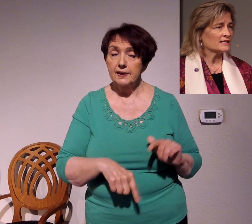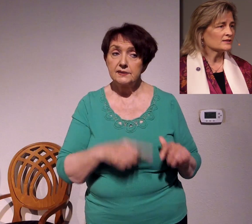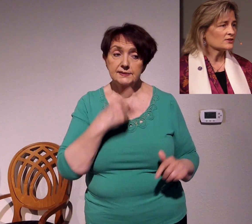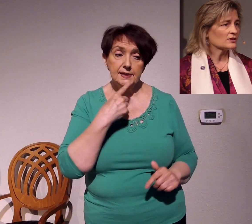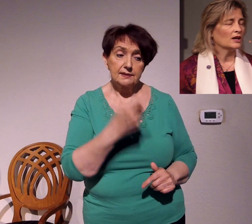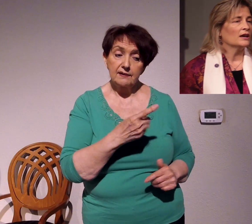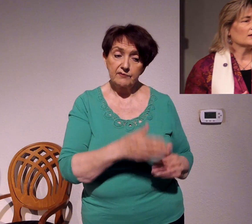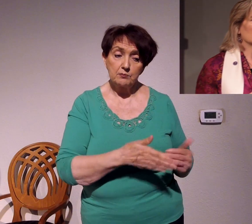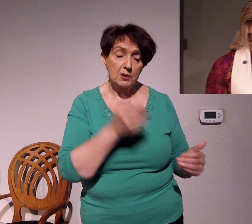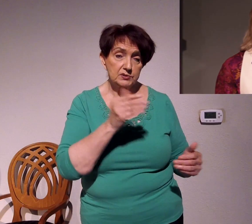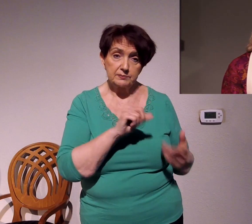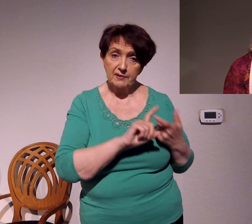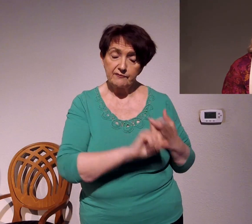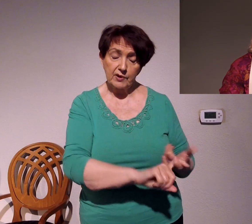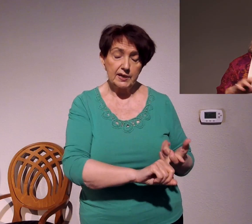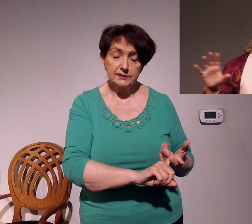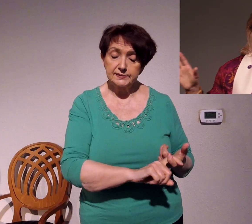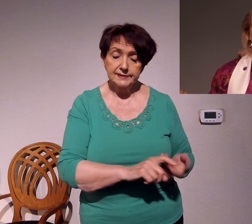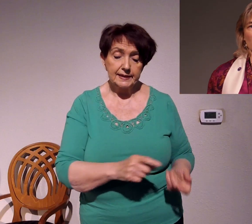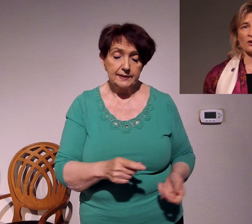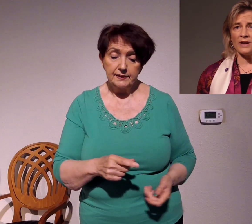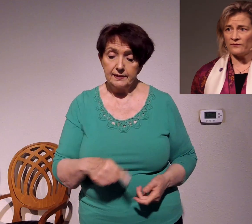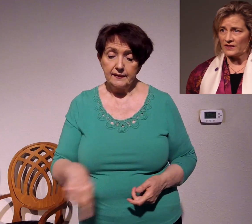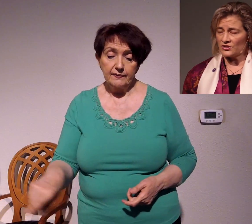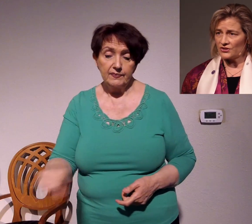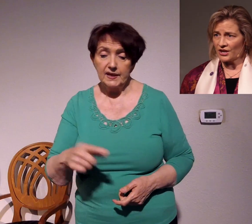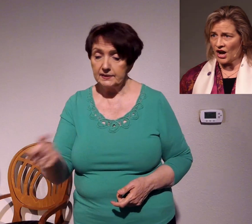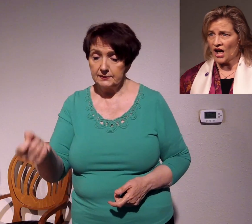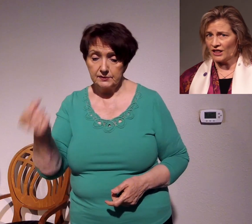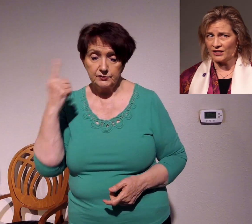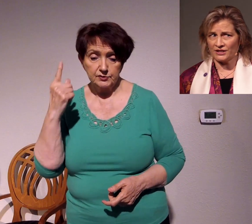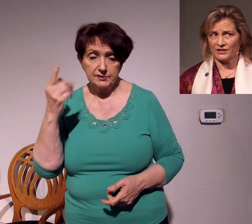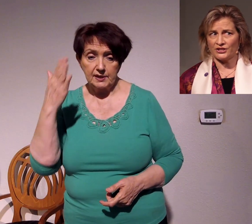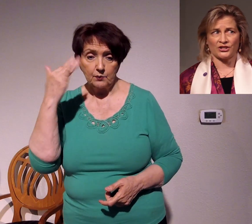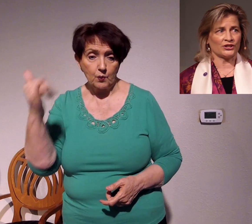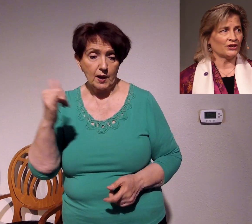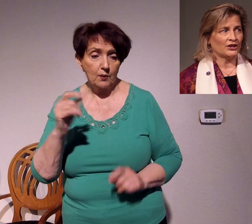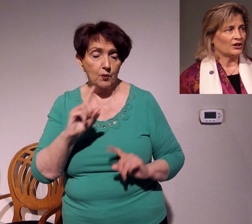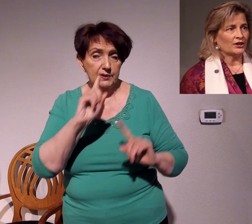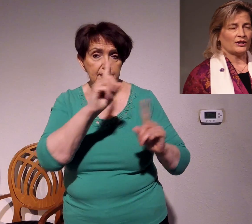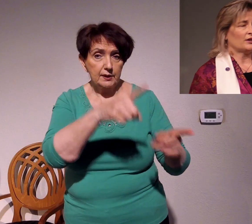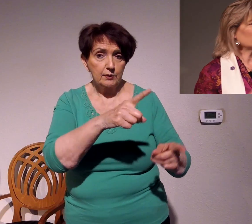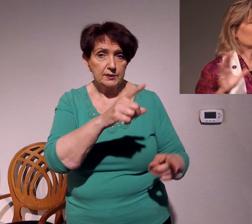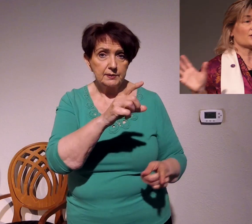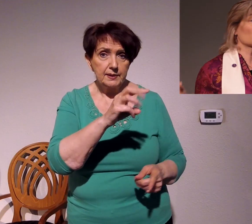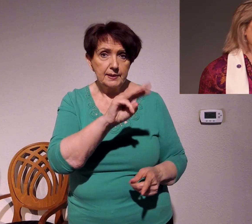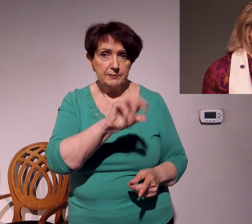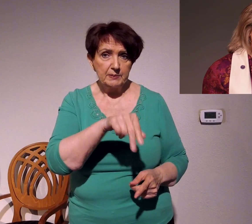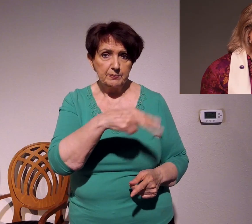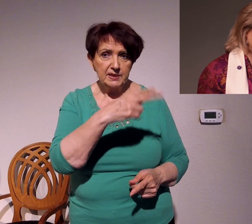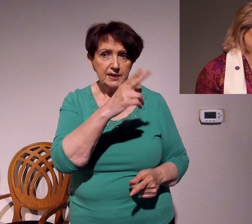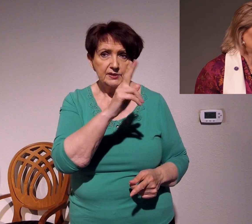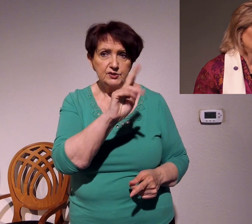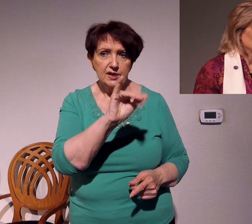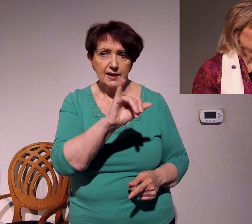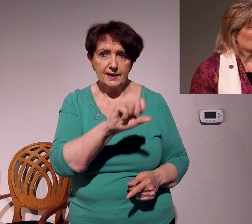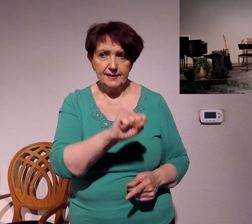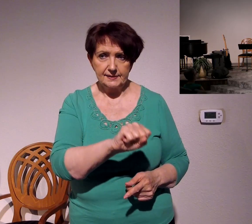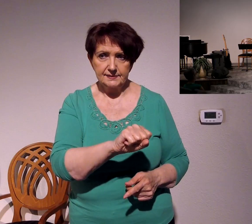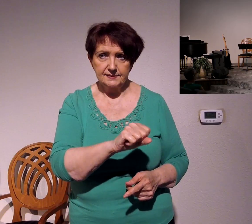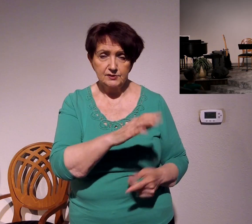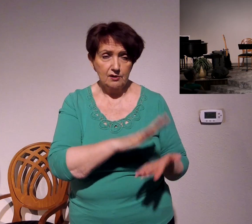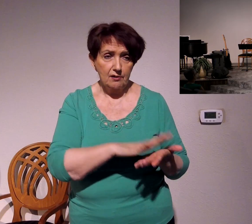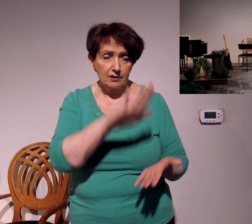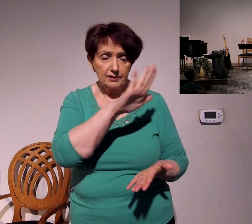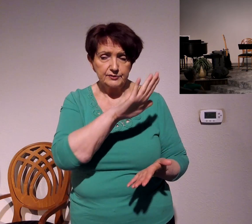my friends. They didn't understand why I wanted to go to Memphis to college. Just a lot of stuff.